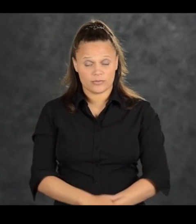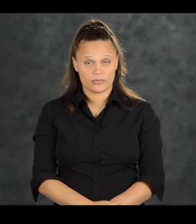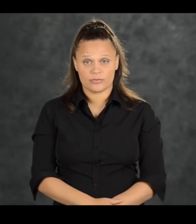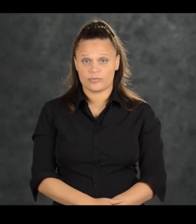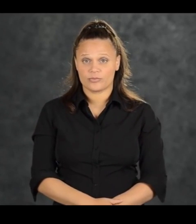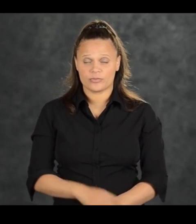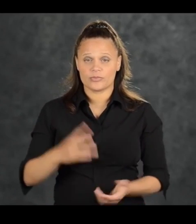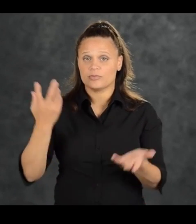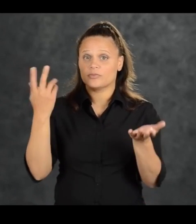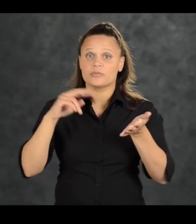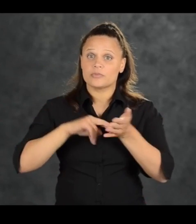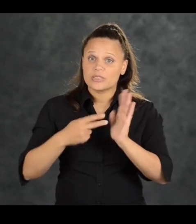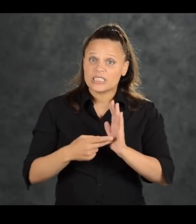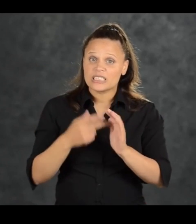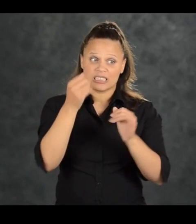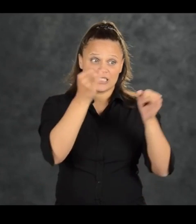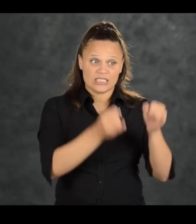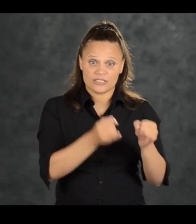So an IEP is all it's supposed to do